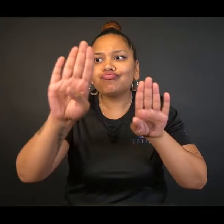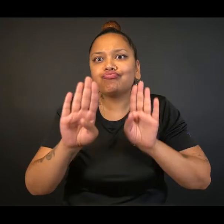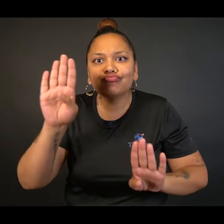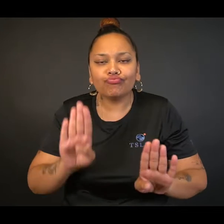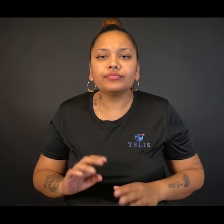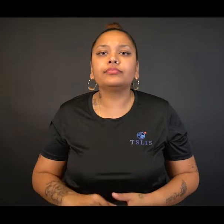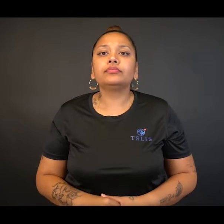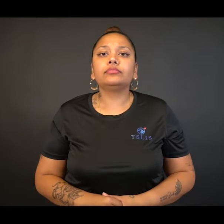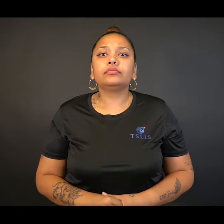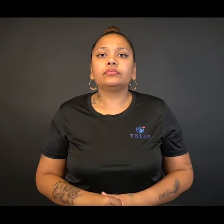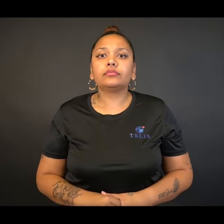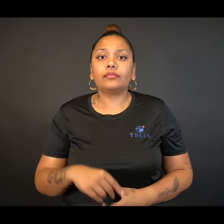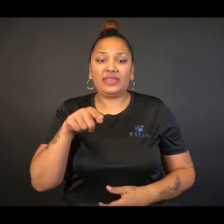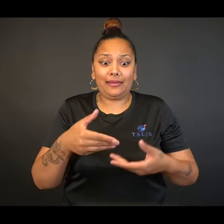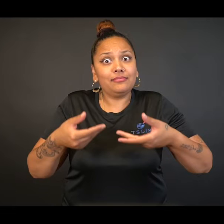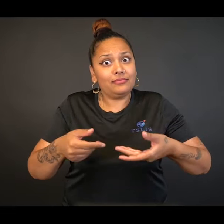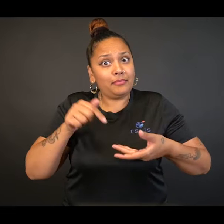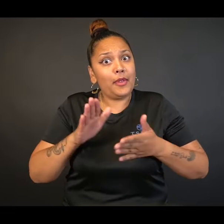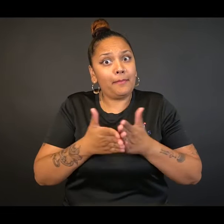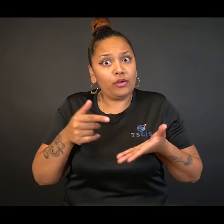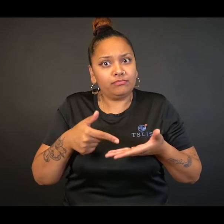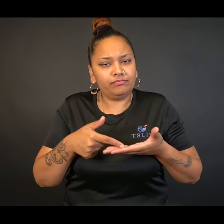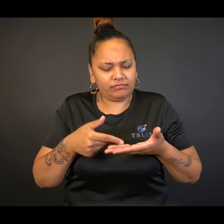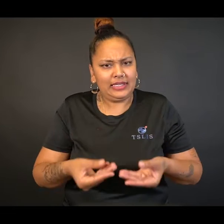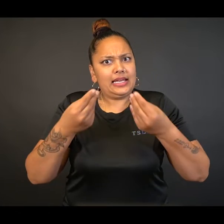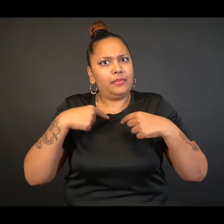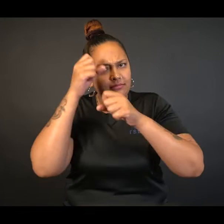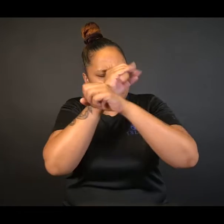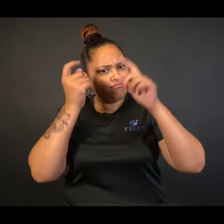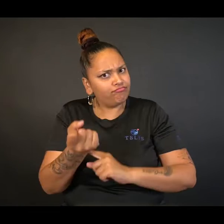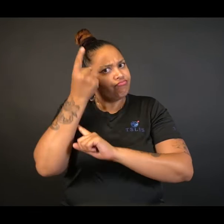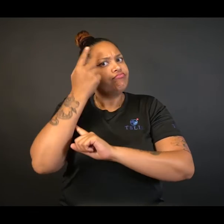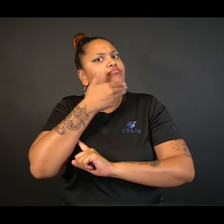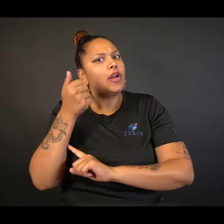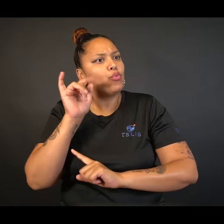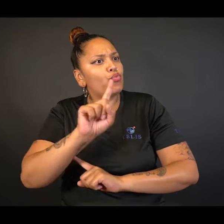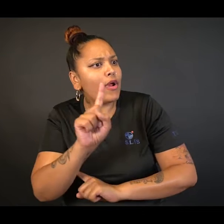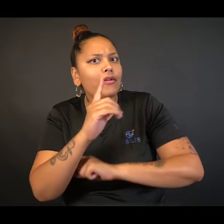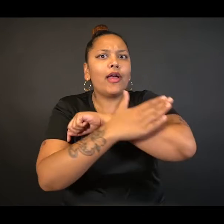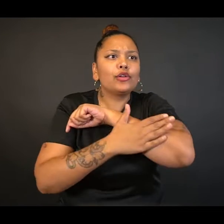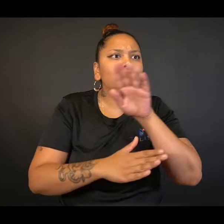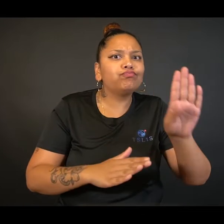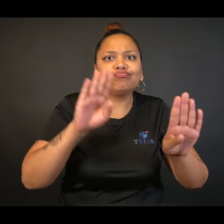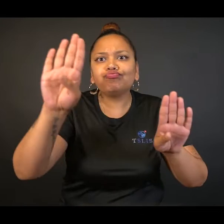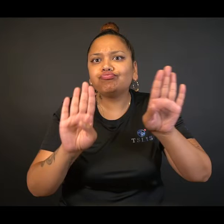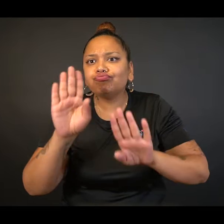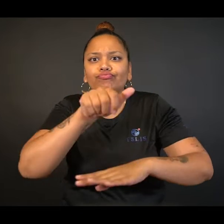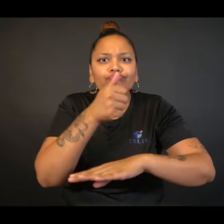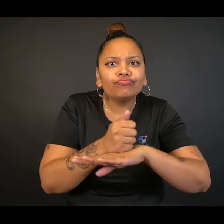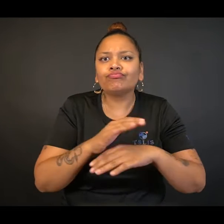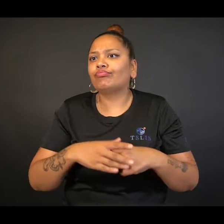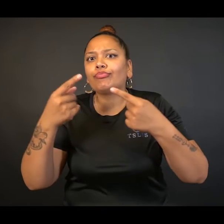the countries. This volume gives me a very clear picture of where countries are in relation to